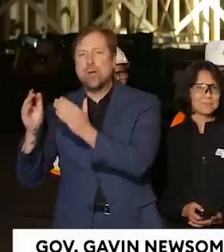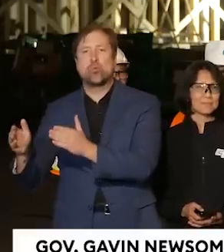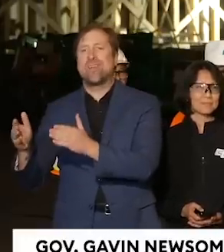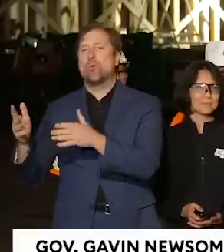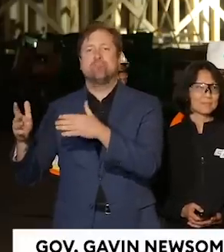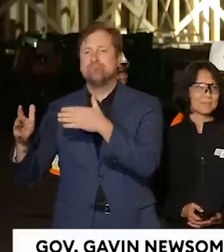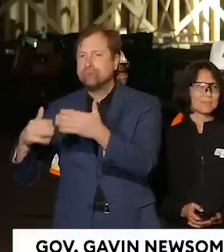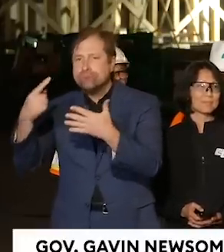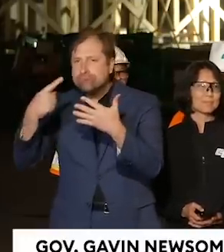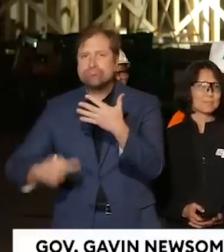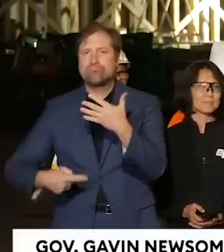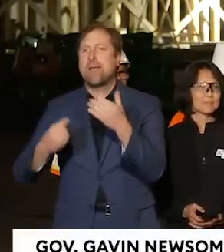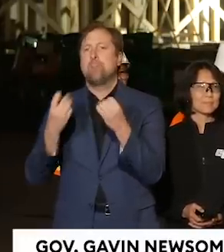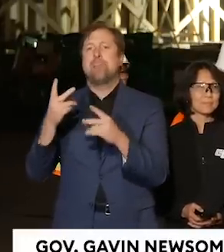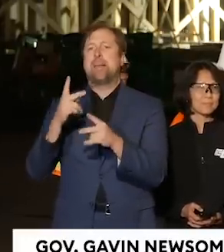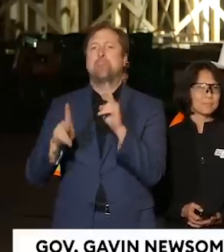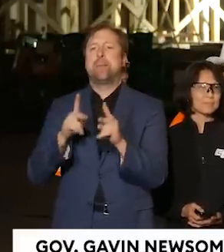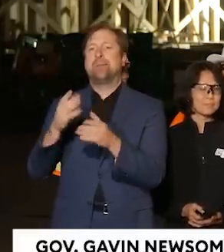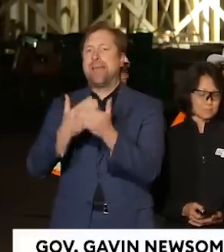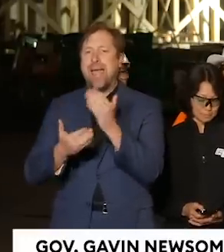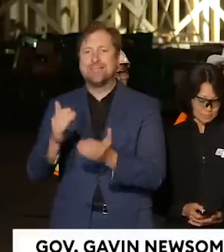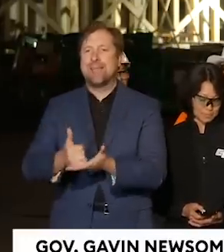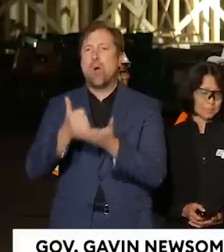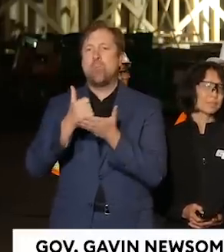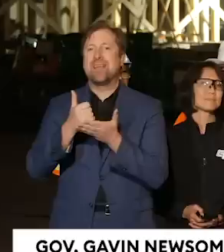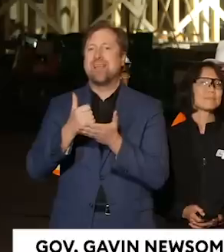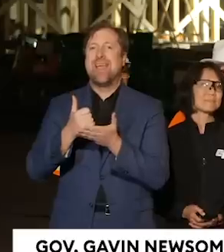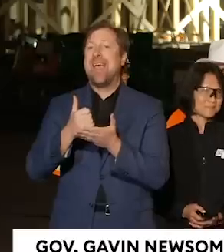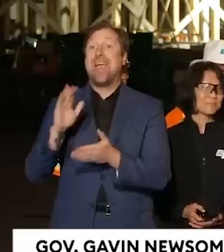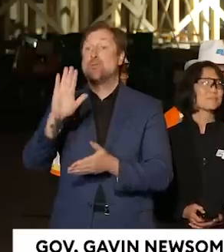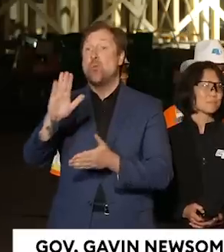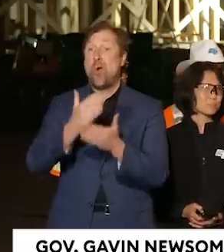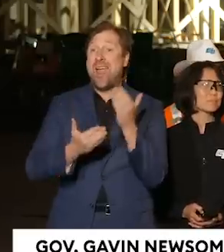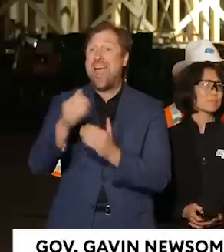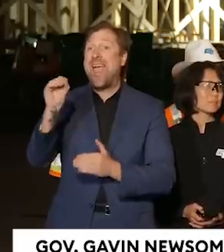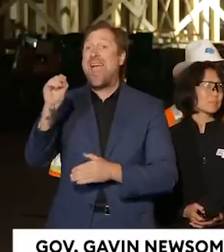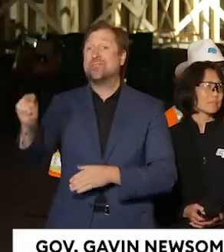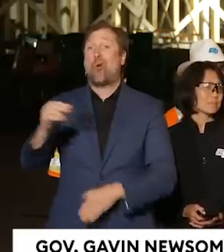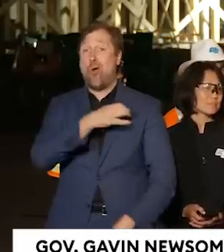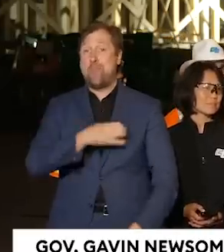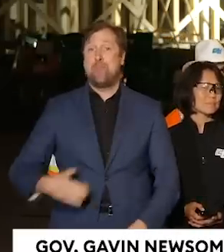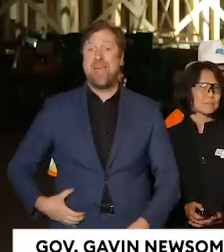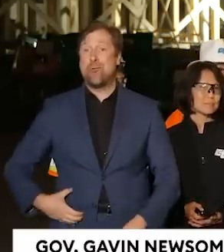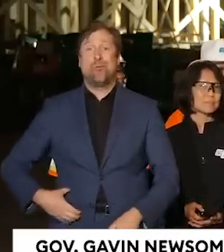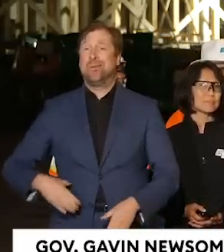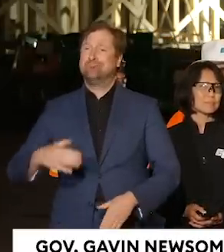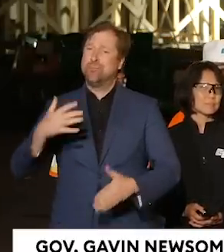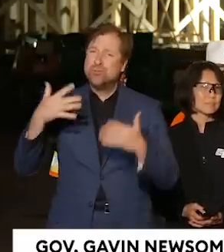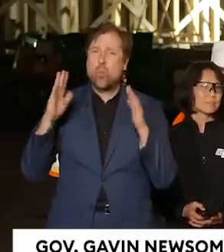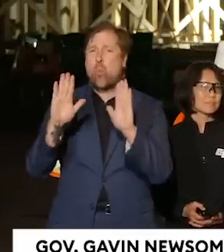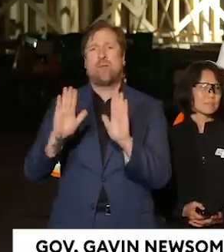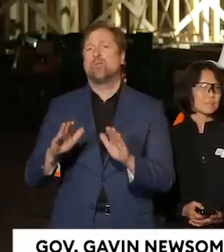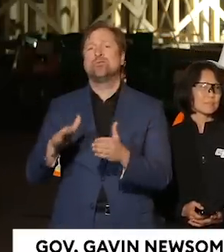of course, talk about hands, you got one of the most hands-on mayors in the United States of America that's proving